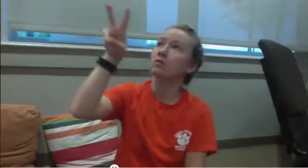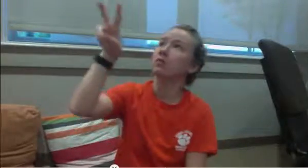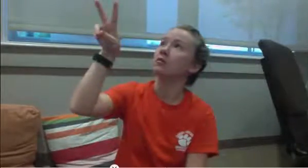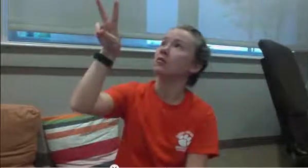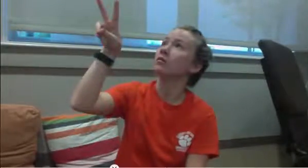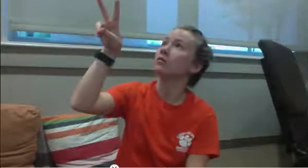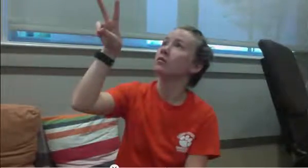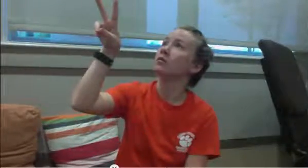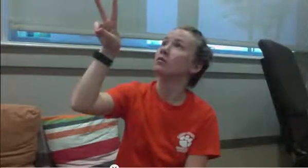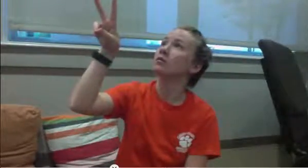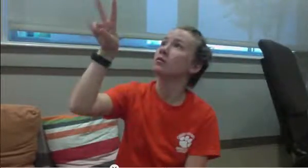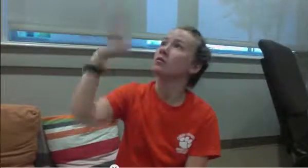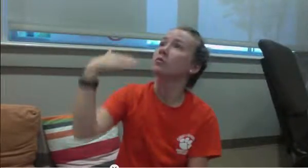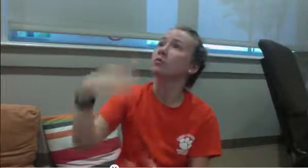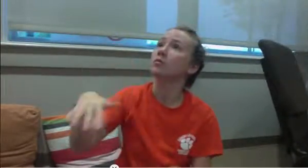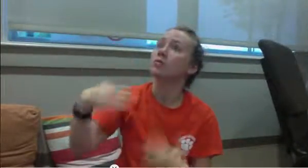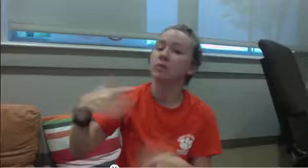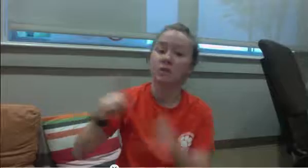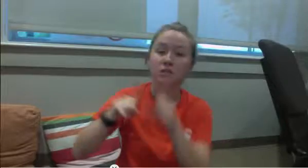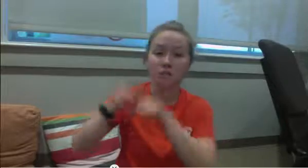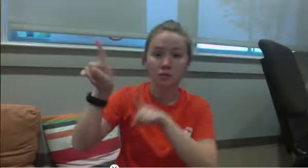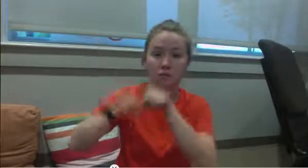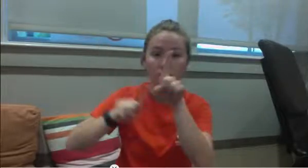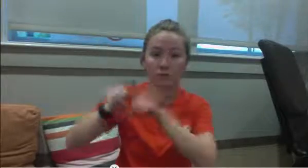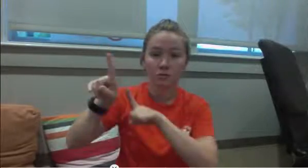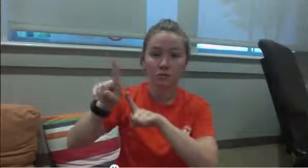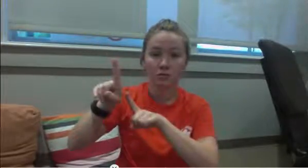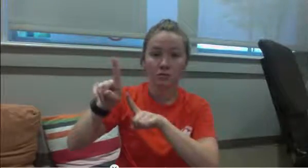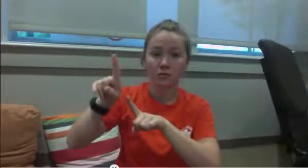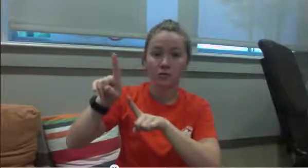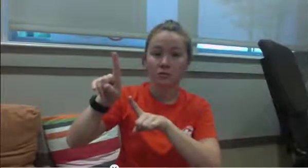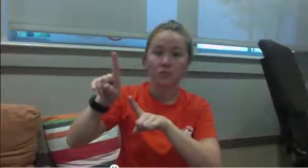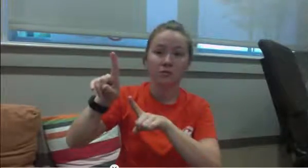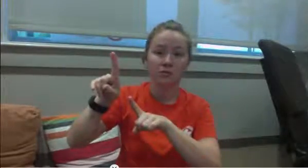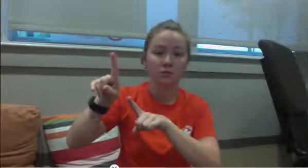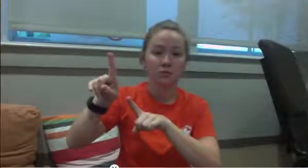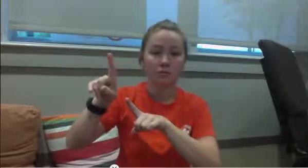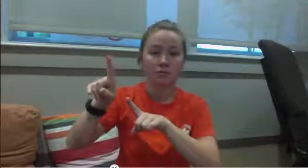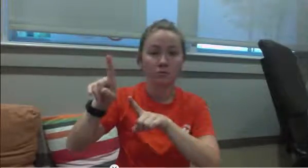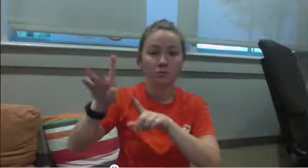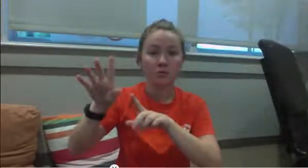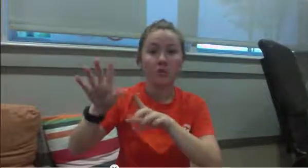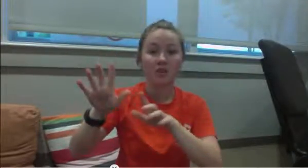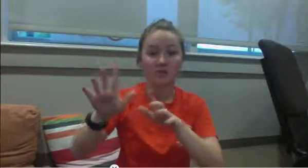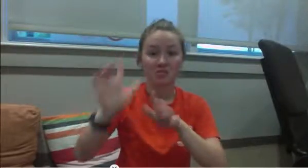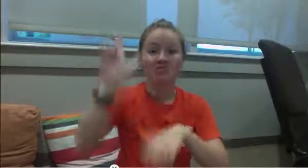back then would look up into the night sky and see stars.